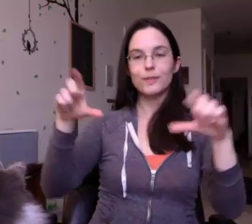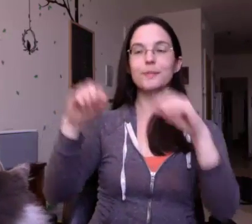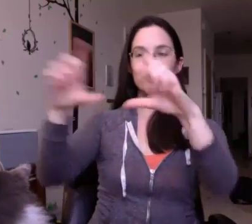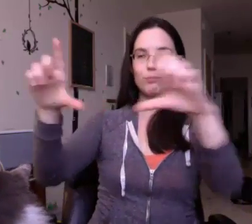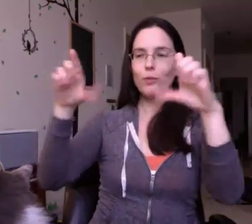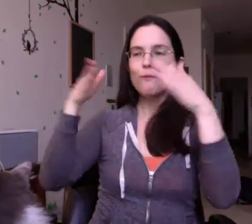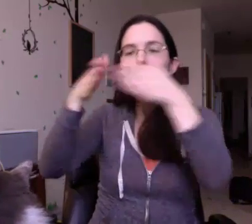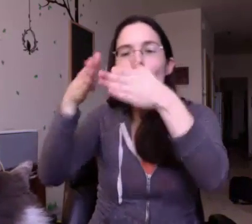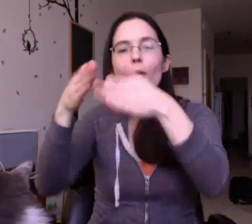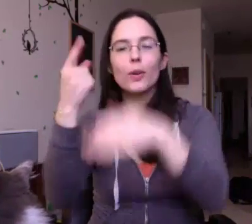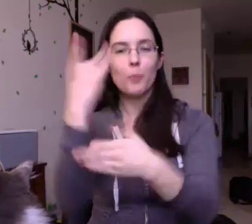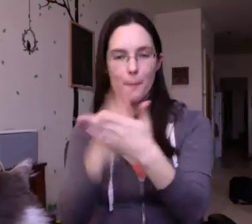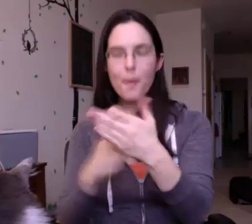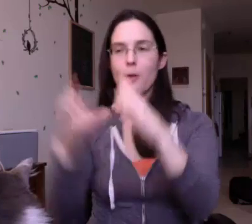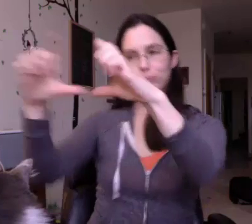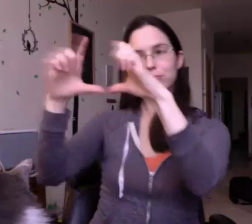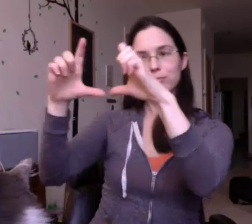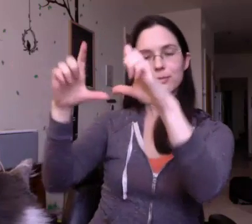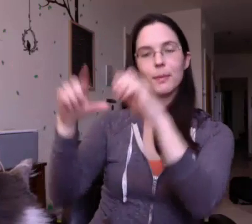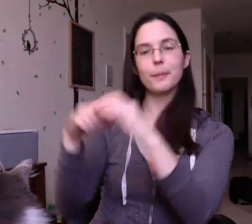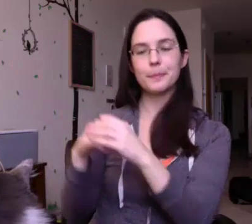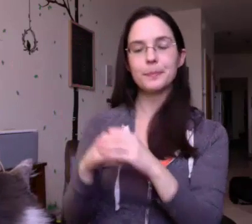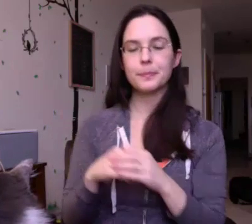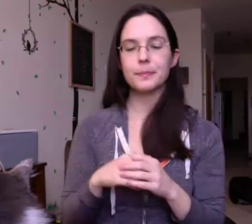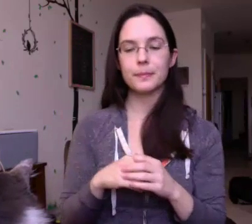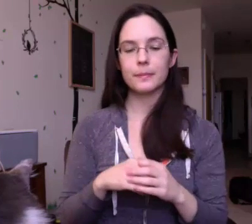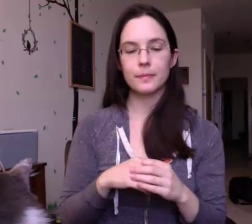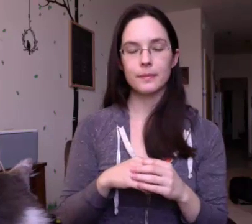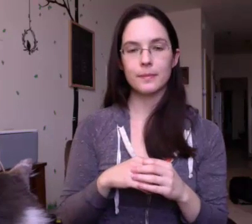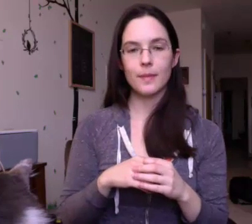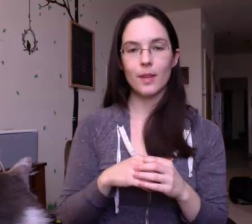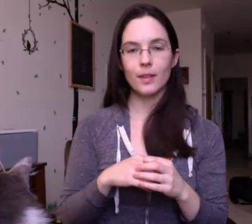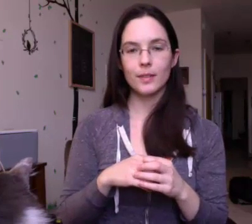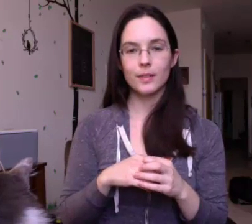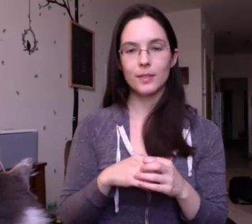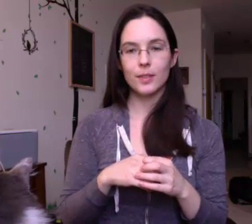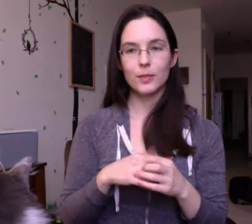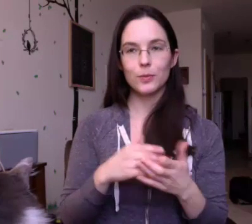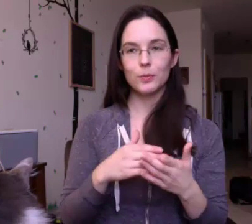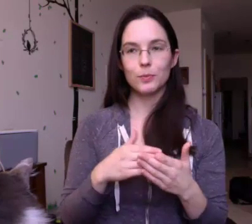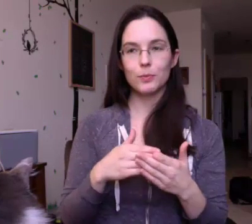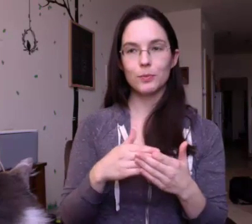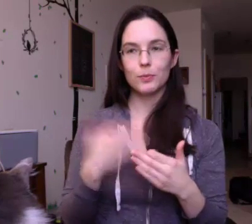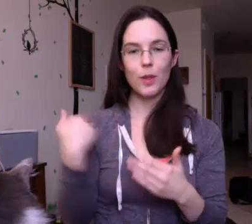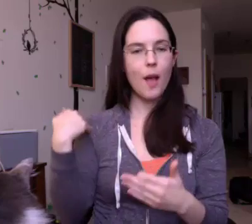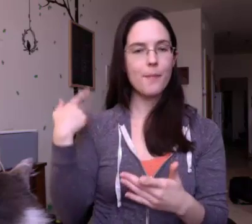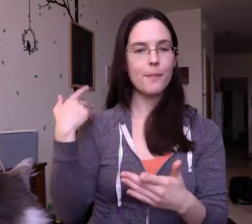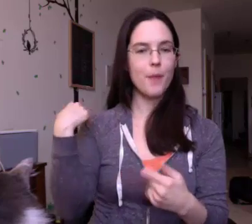This is the Starry Night. I think, never seen like this before. I'm going to show you my other favorite feature. There's a lot of other